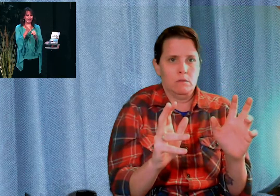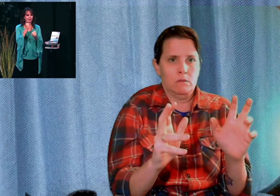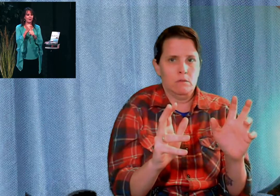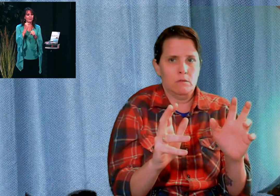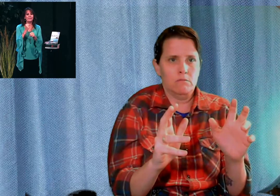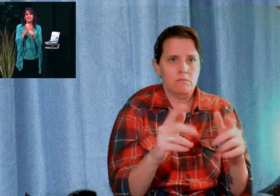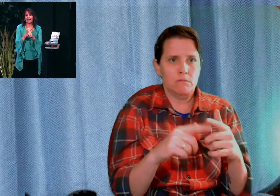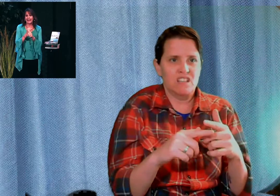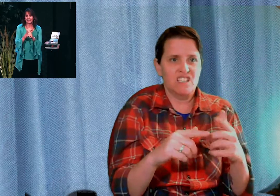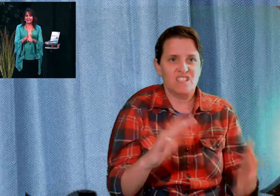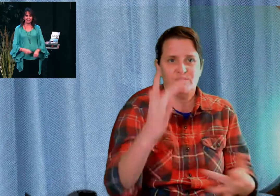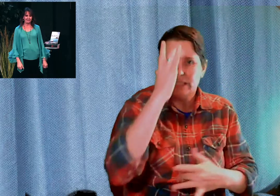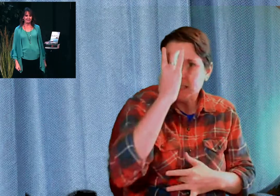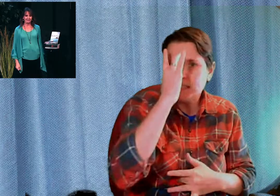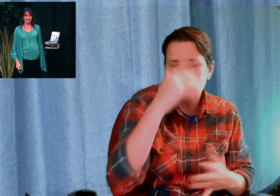I don't want this lack,